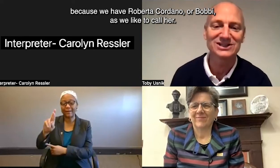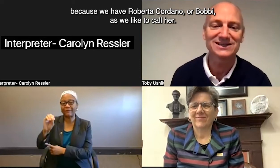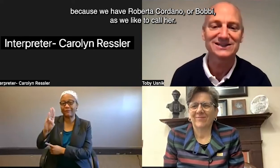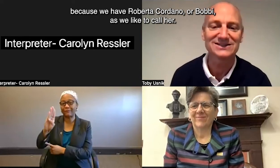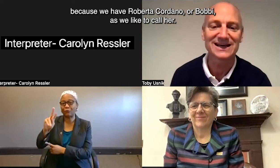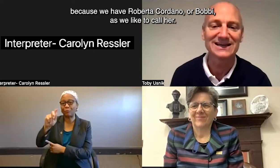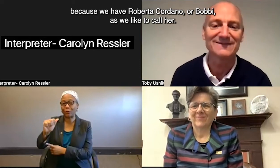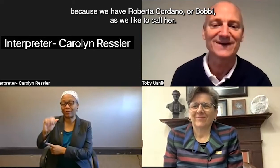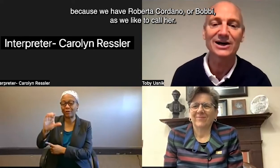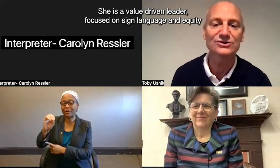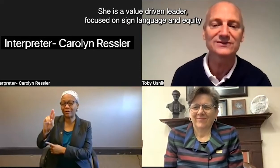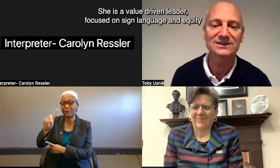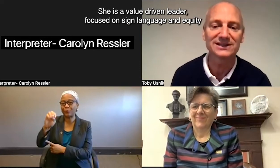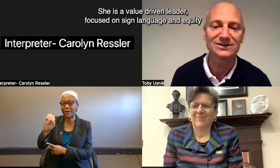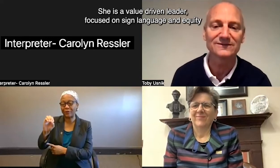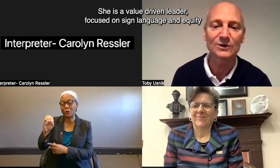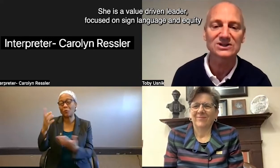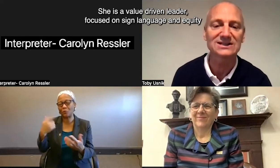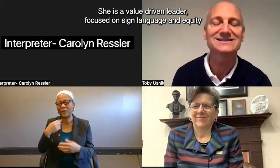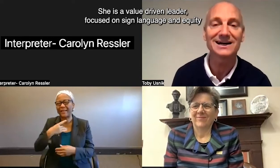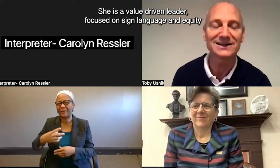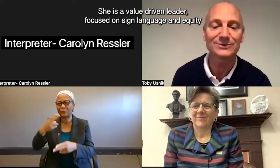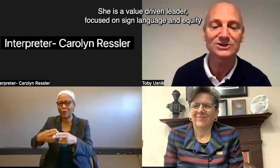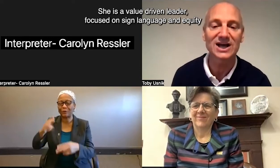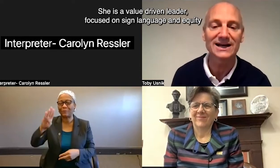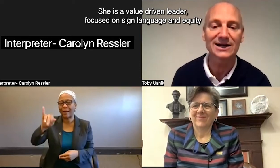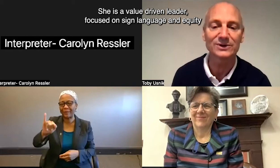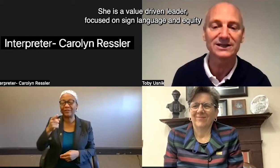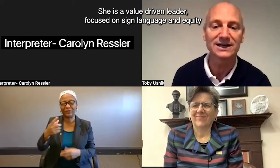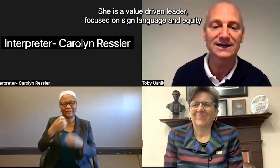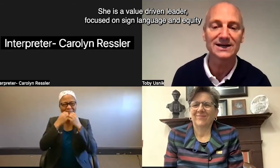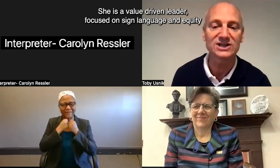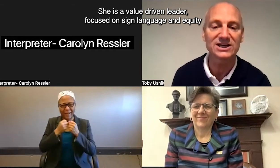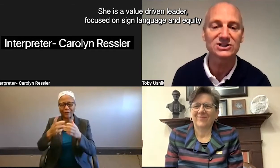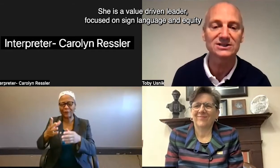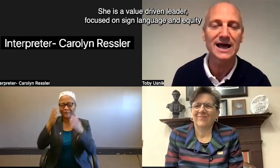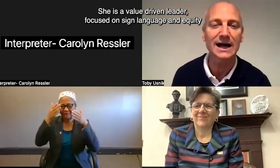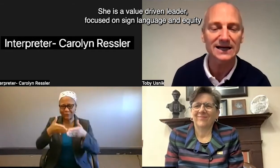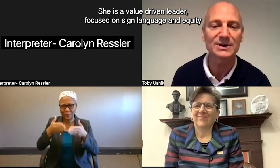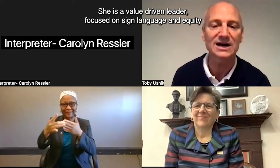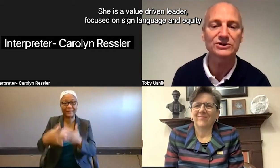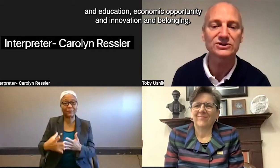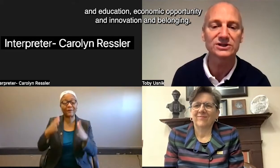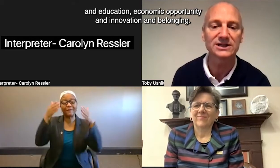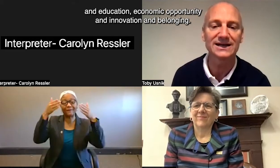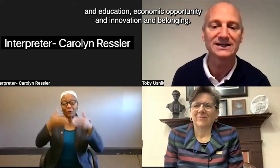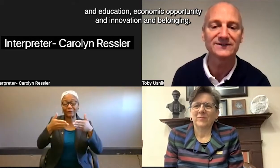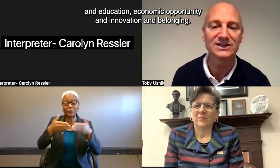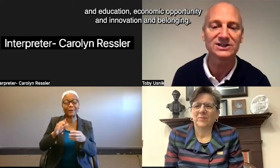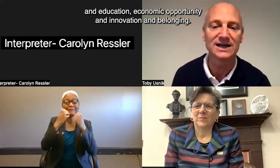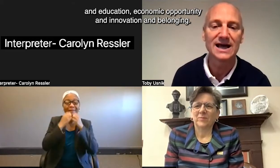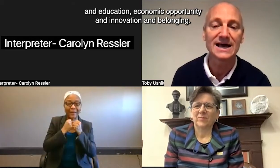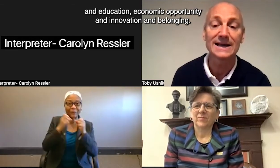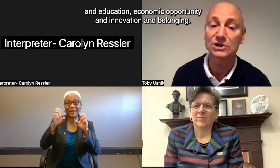She is a value-driven leader focused on sign language and equity and education, economic opportunity and